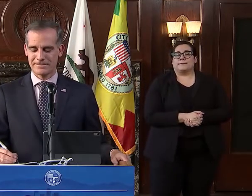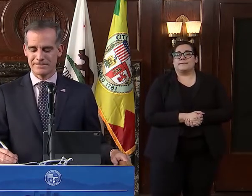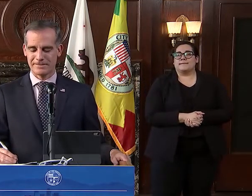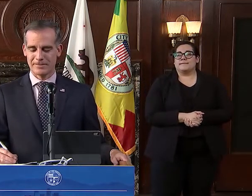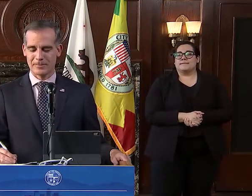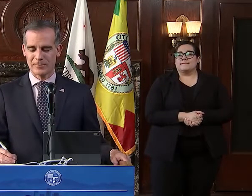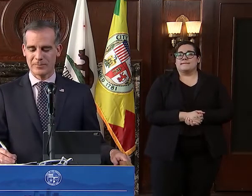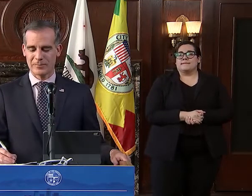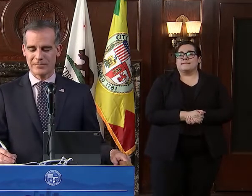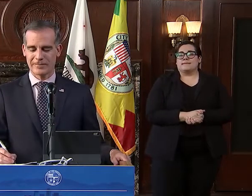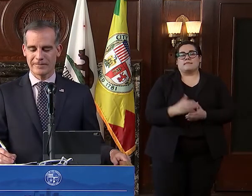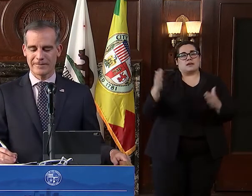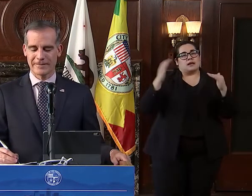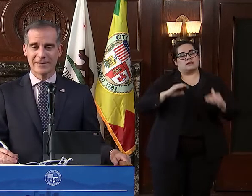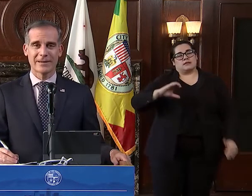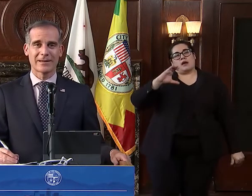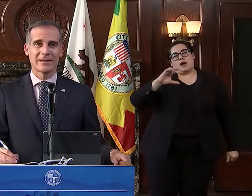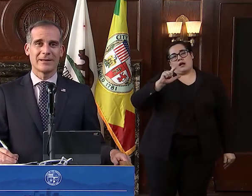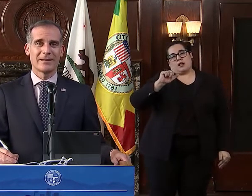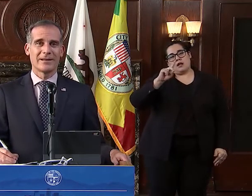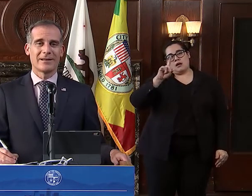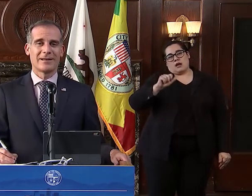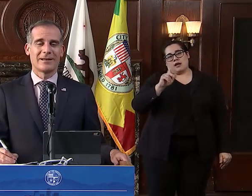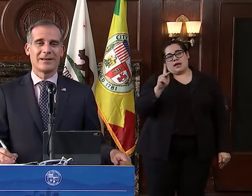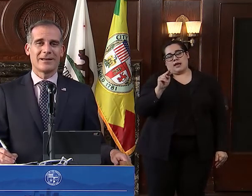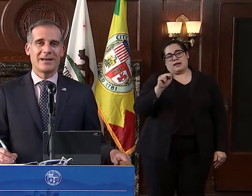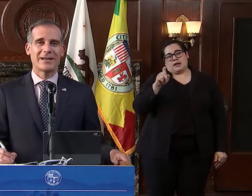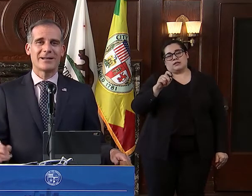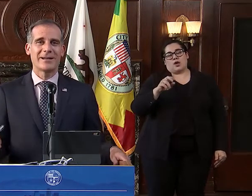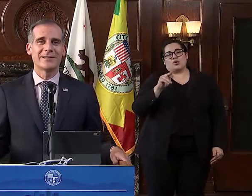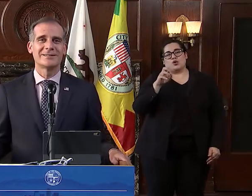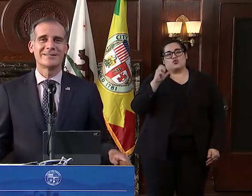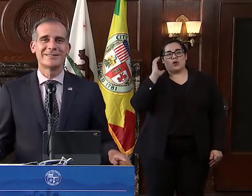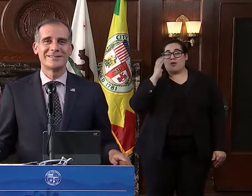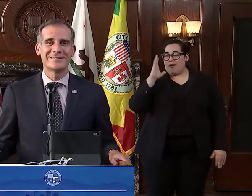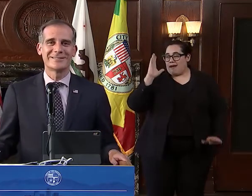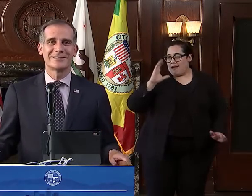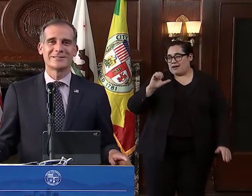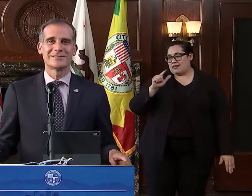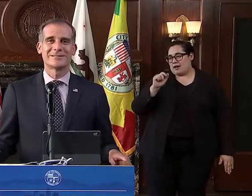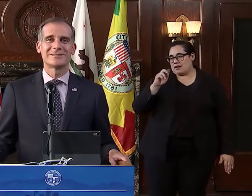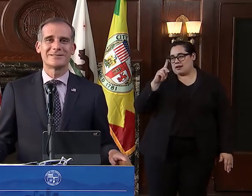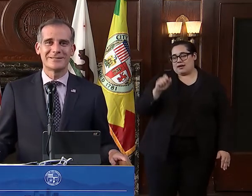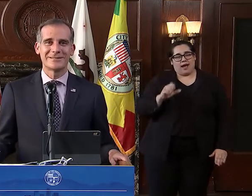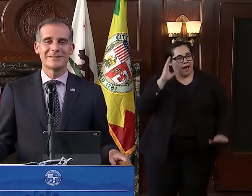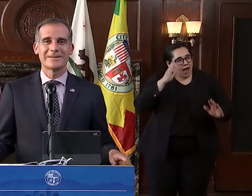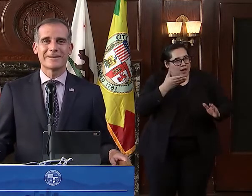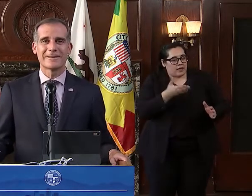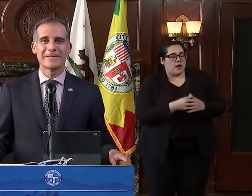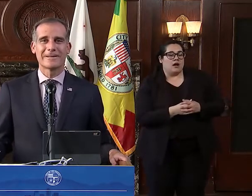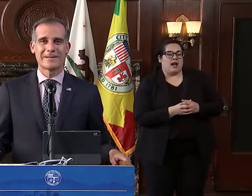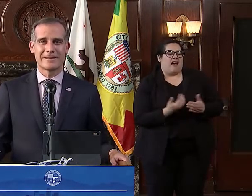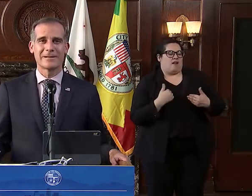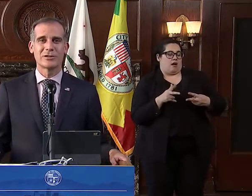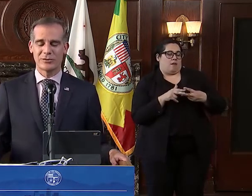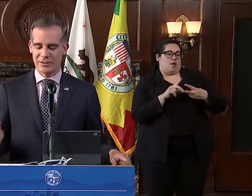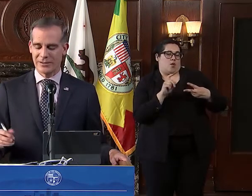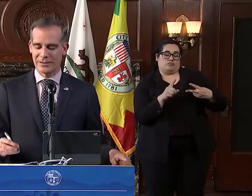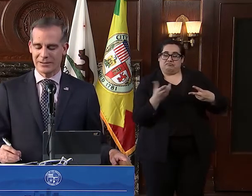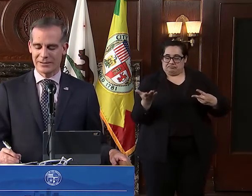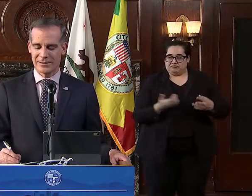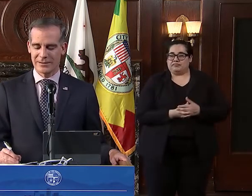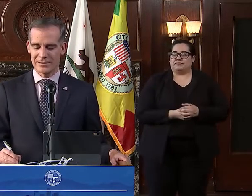Next, we'll go to the line of Claudia Pashuta with KNX News Radio. Please Hey, go Claudia. Hi there. I have a couple of questions.